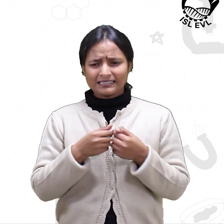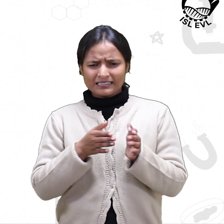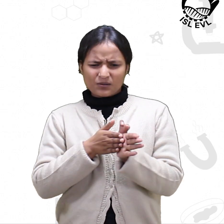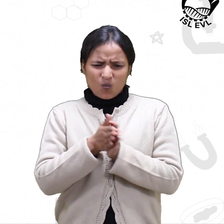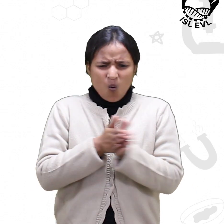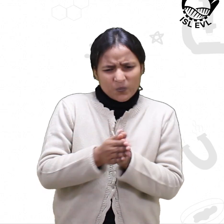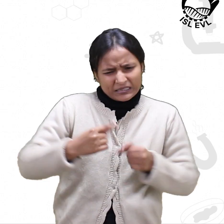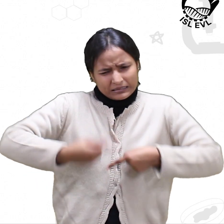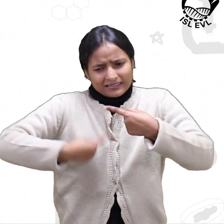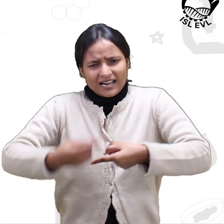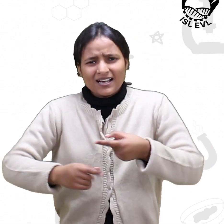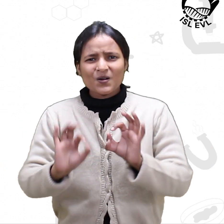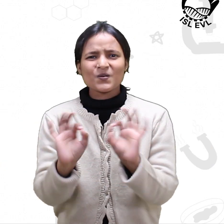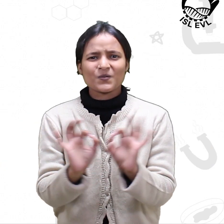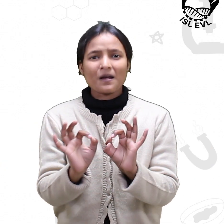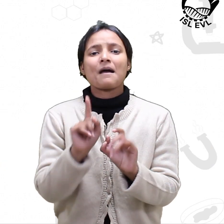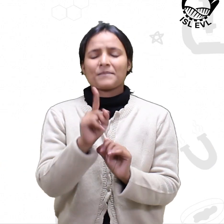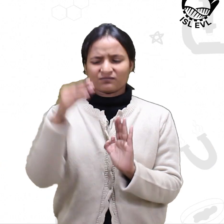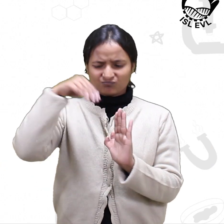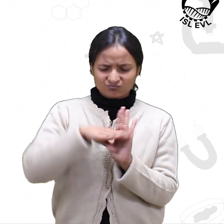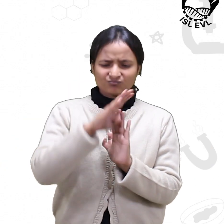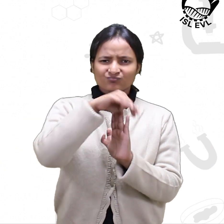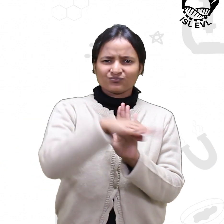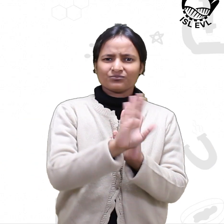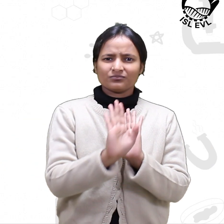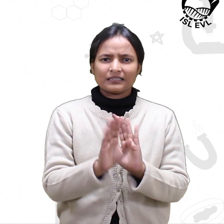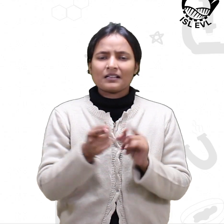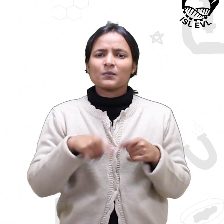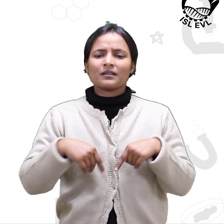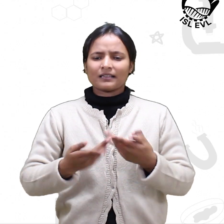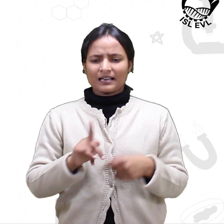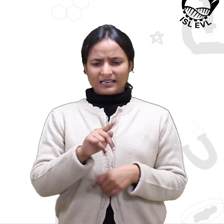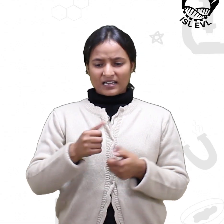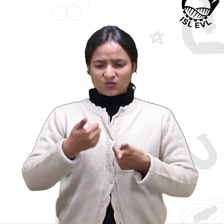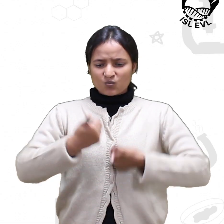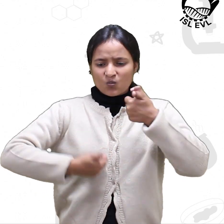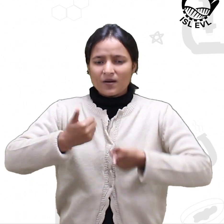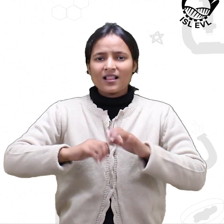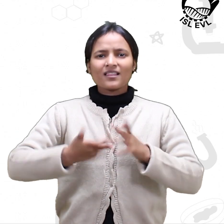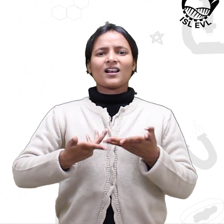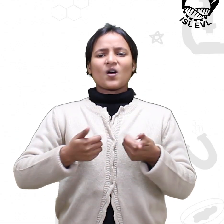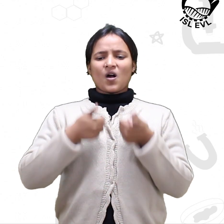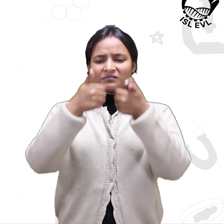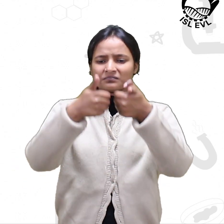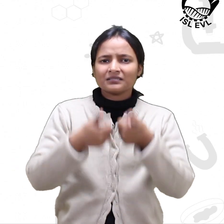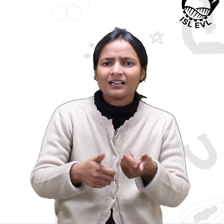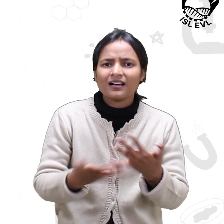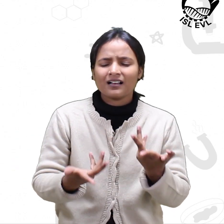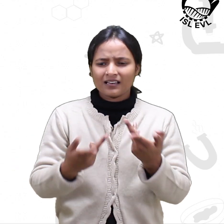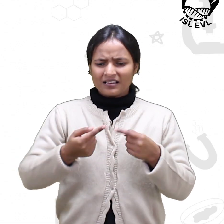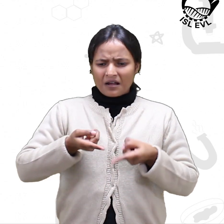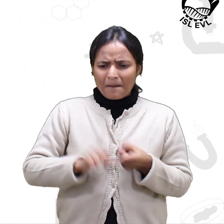at the bench, it's not always excitement. New things, new discoveries come after